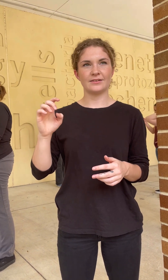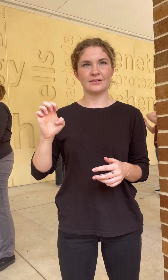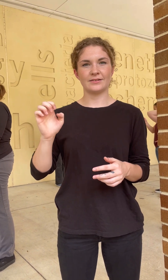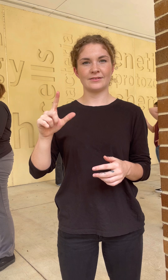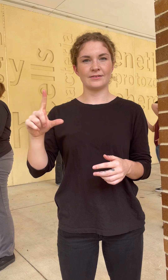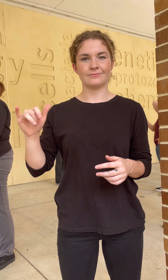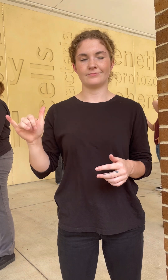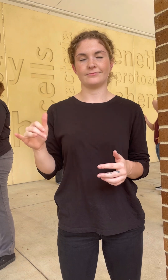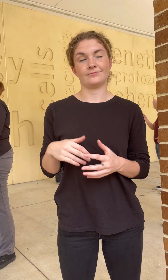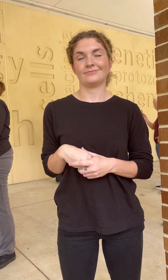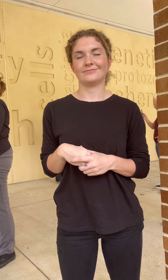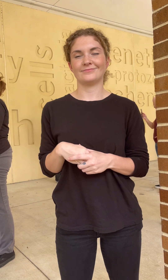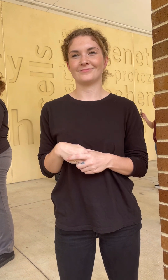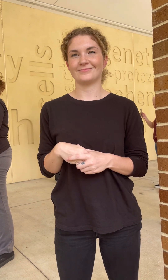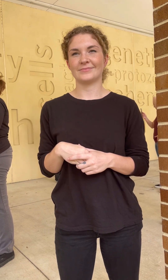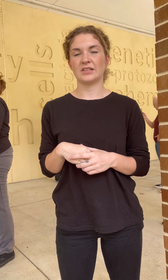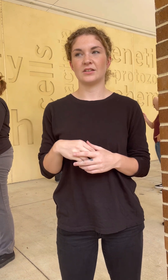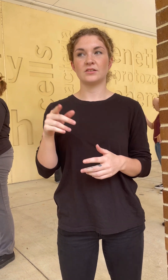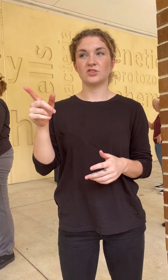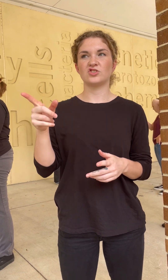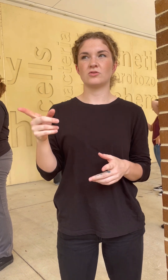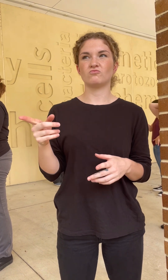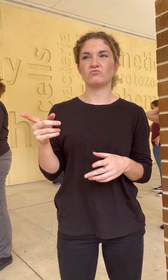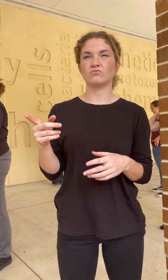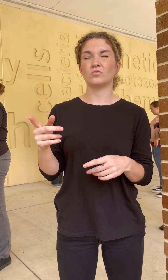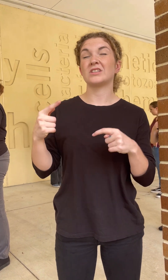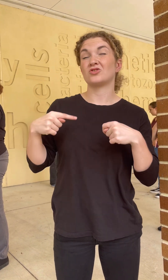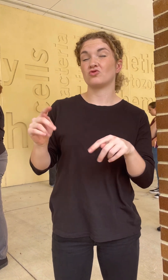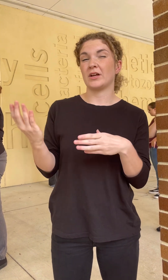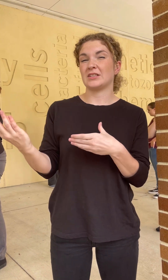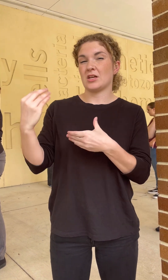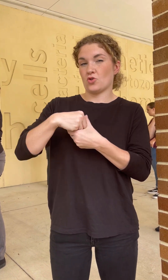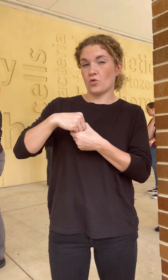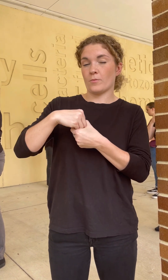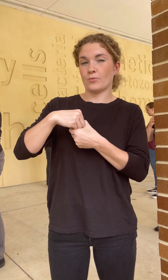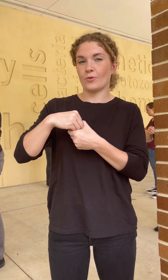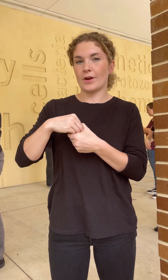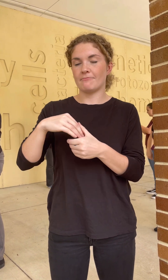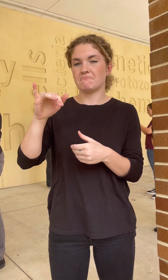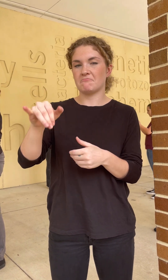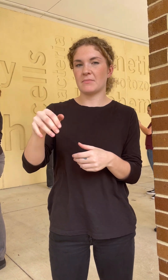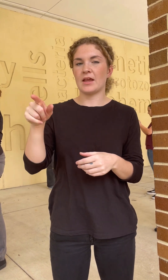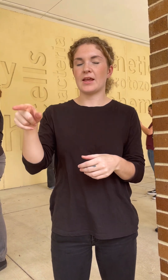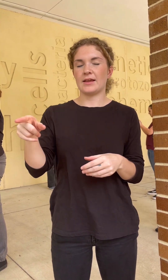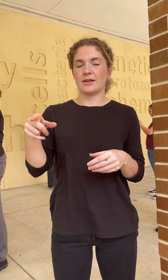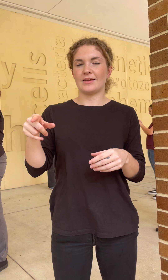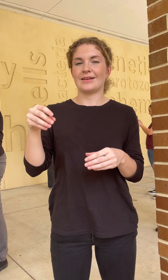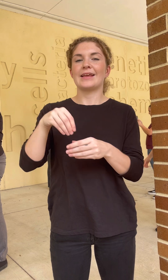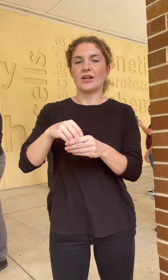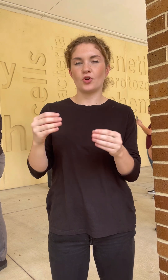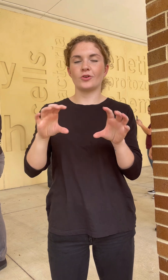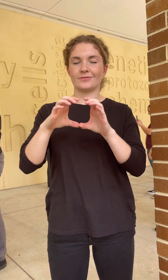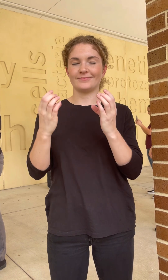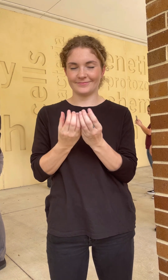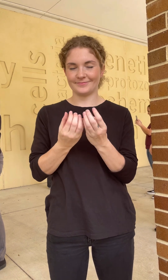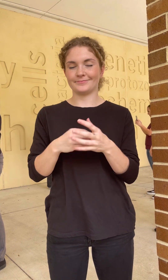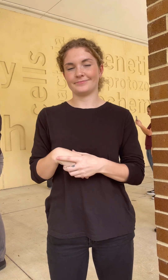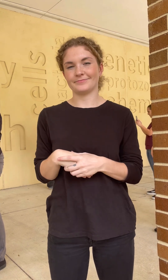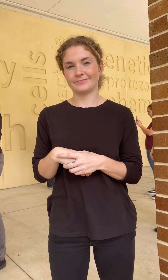to incorporate that in her lab. She really likes us to do lab drawings. So those were some of the drawings you saw over there. So this building